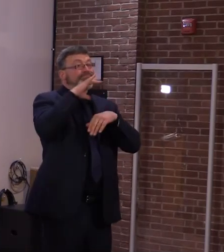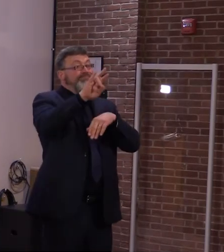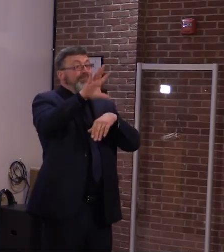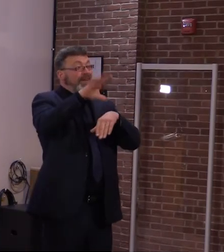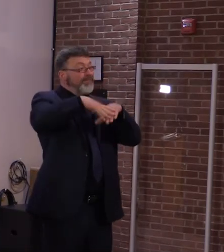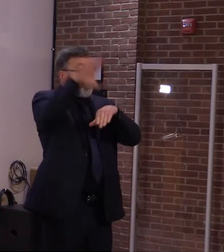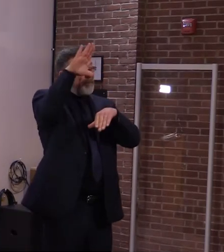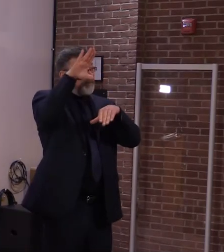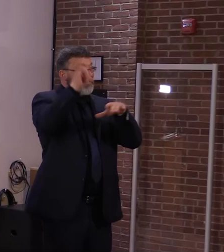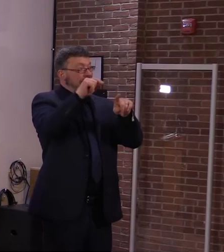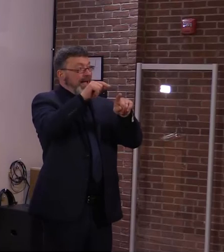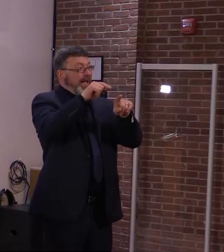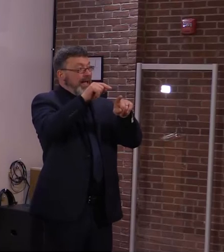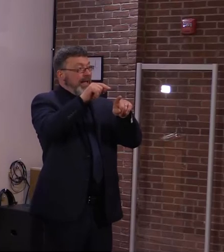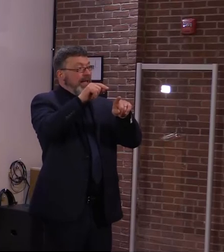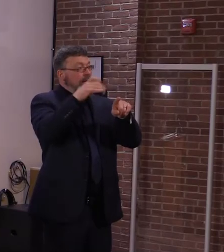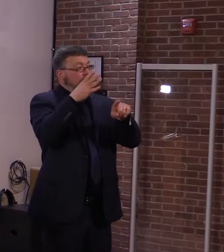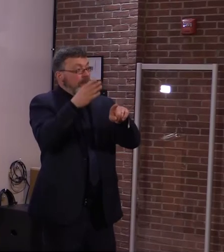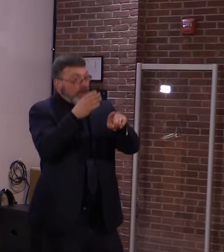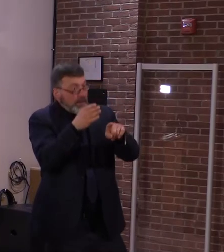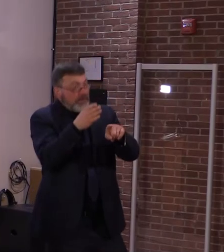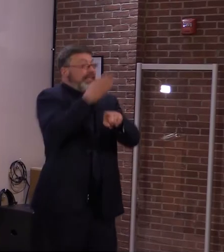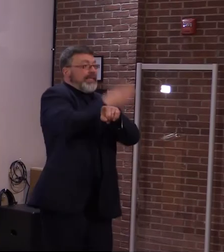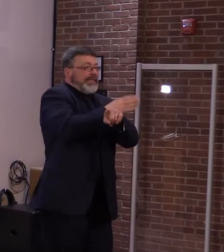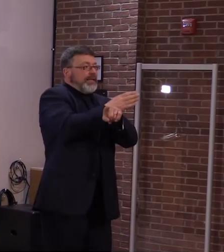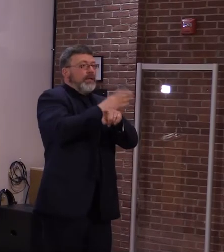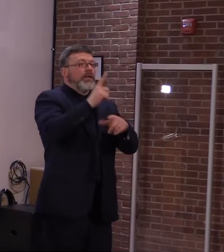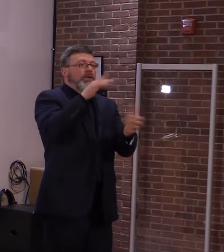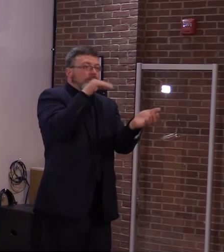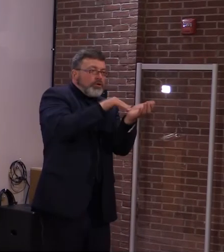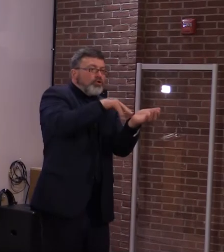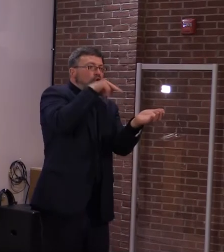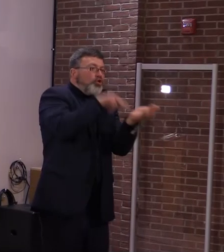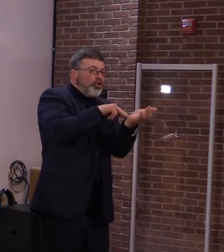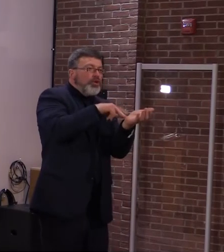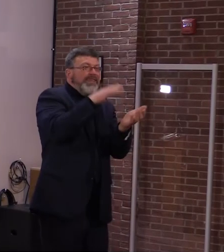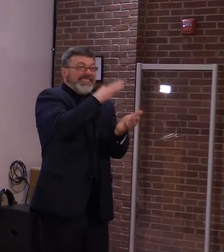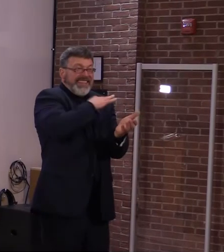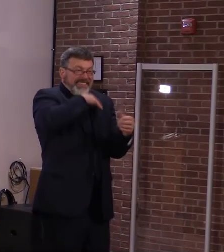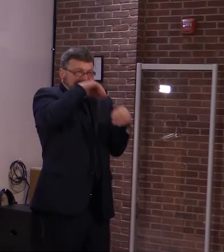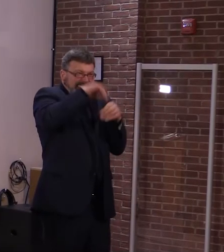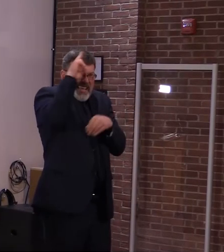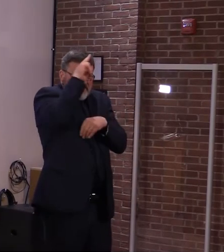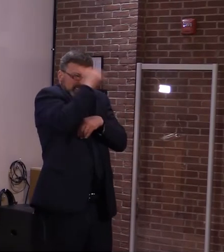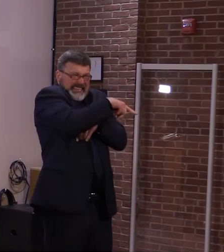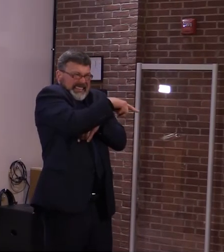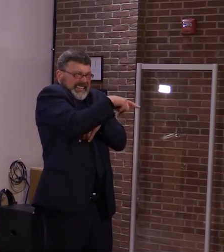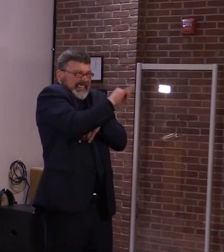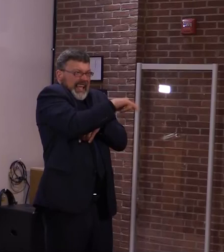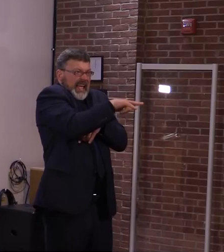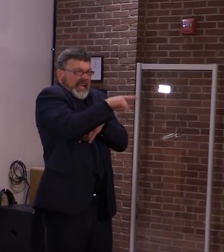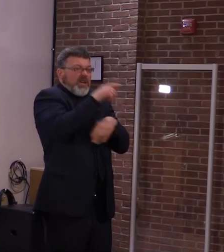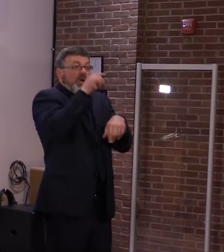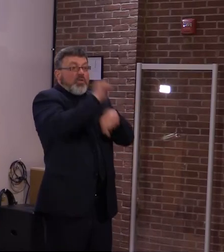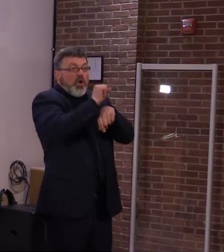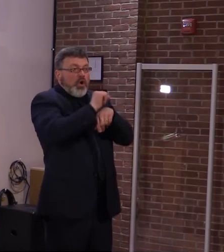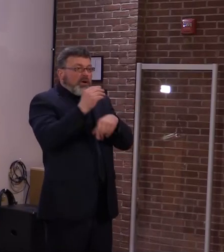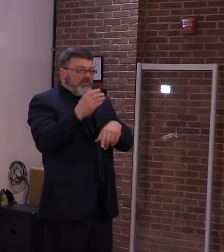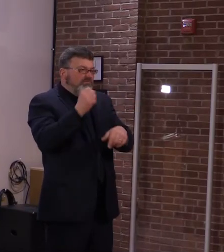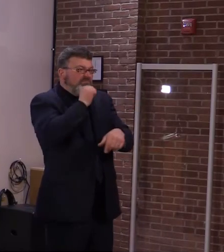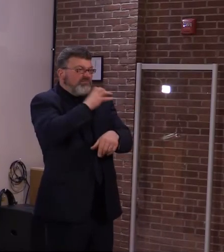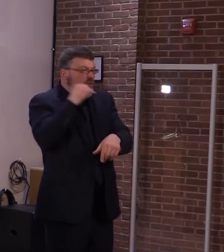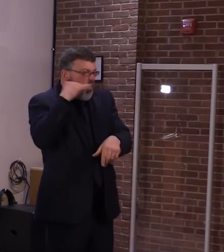in long-term care facilities. And there is a female